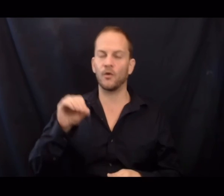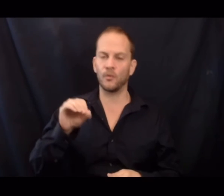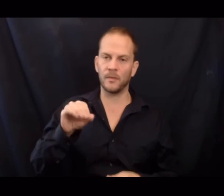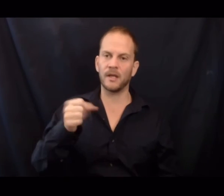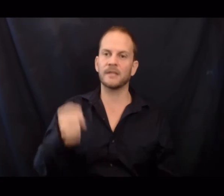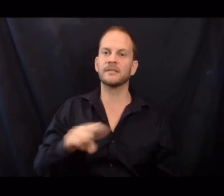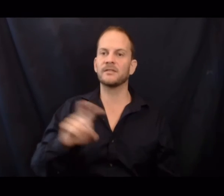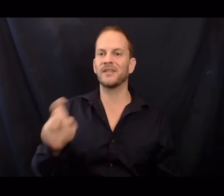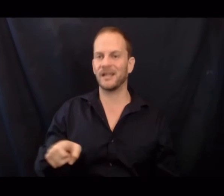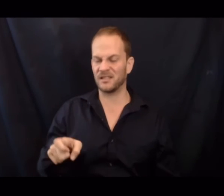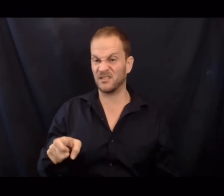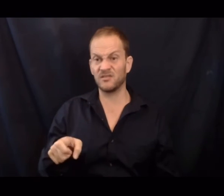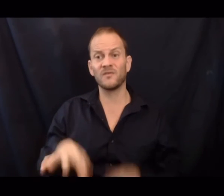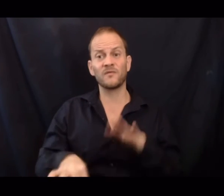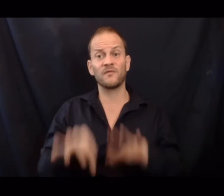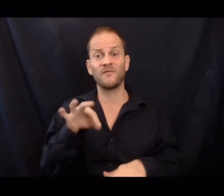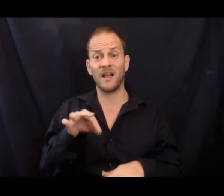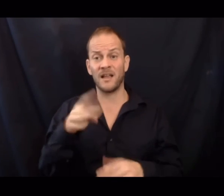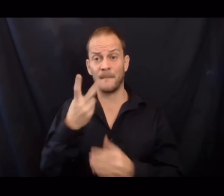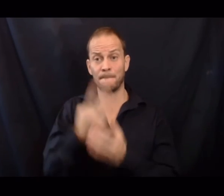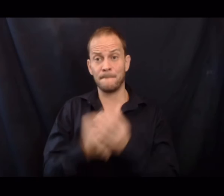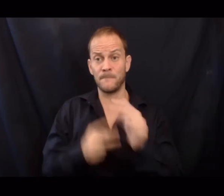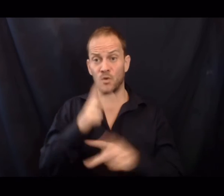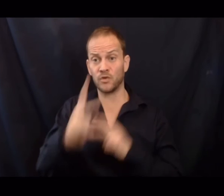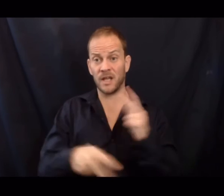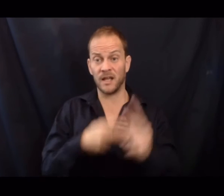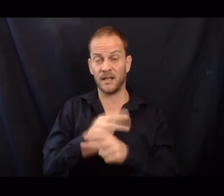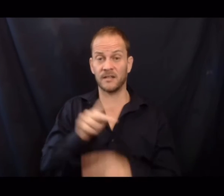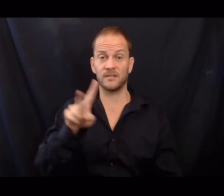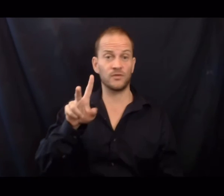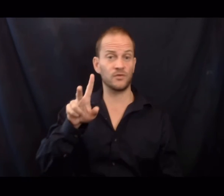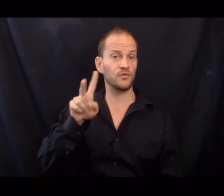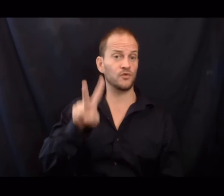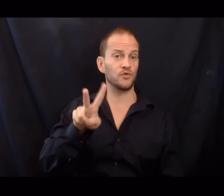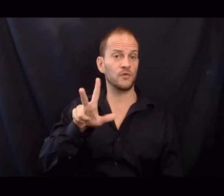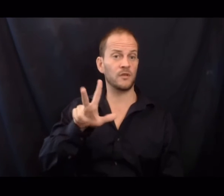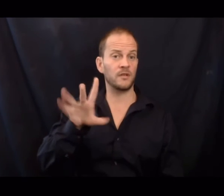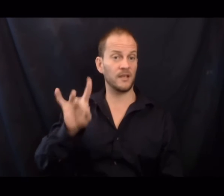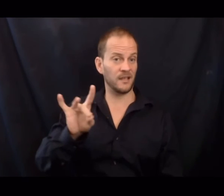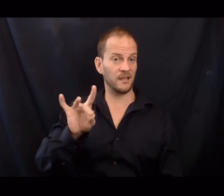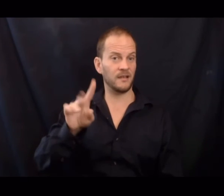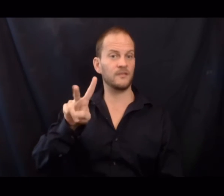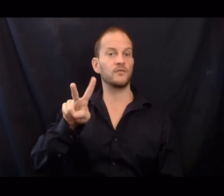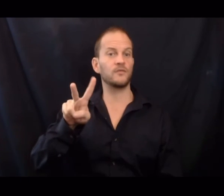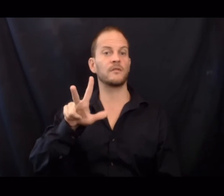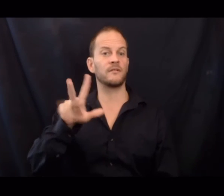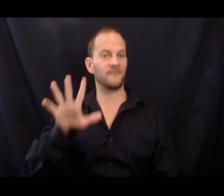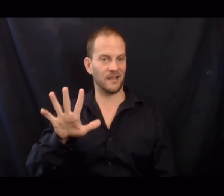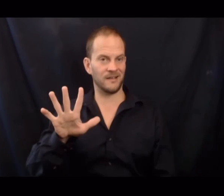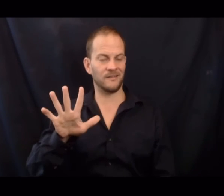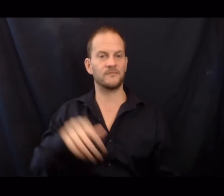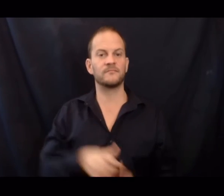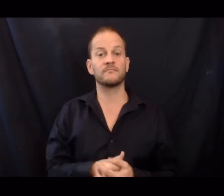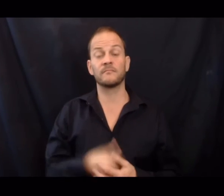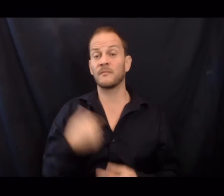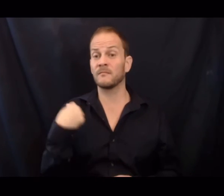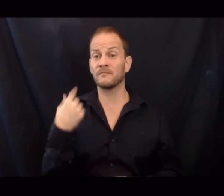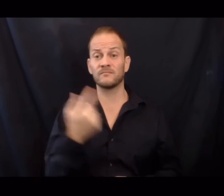isotopes, uranium-238 and 235. But what we're only interested in making energy from this